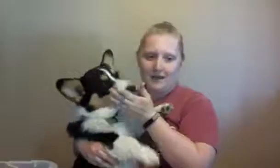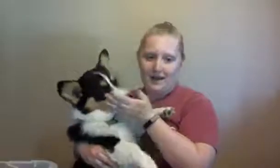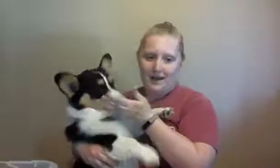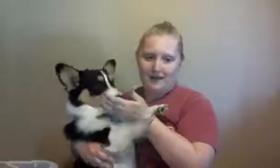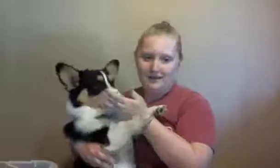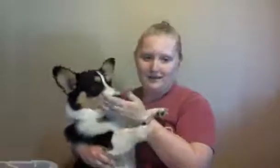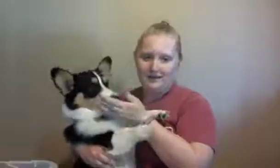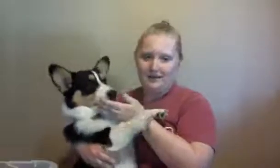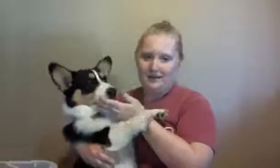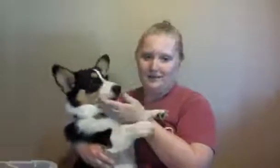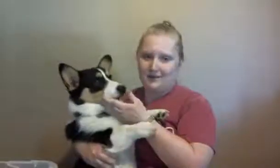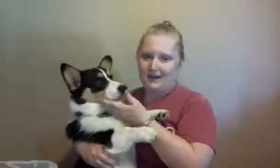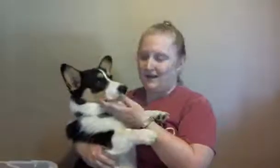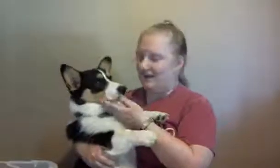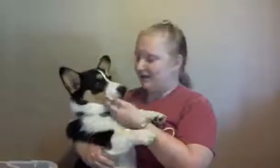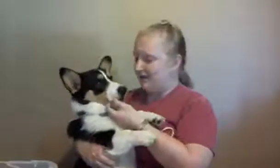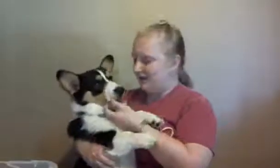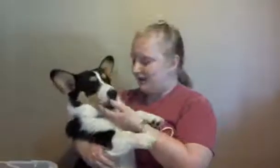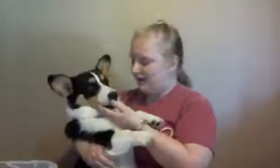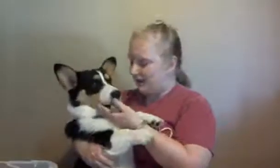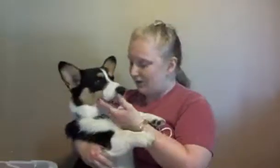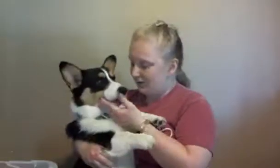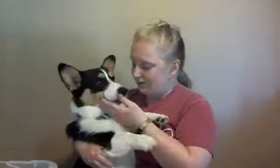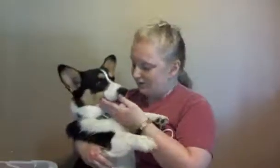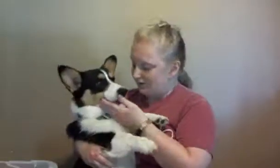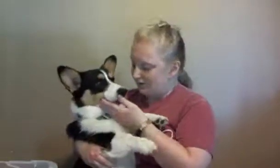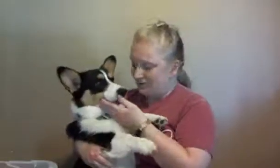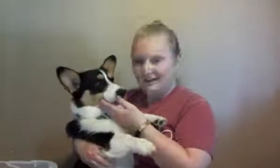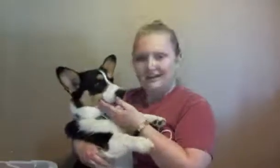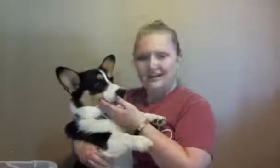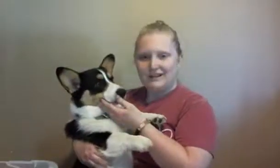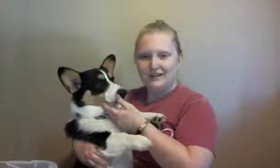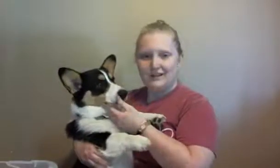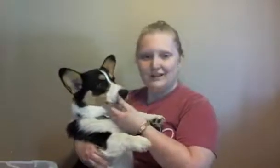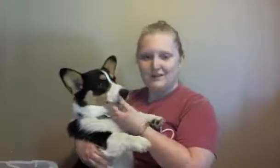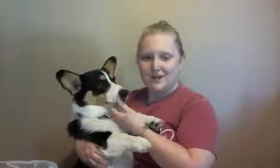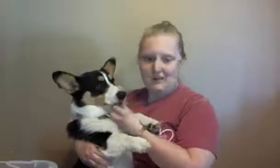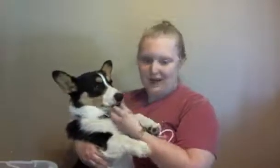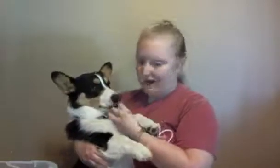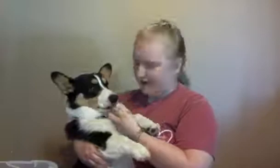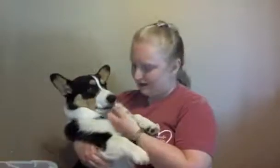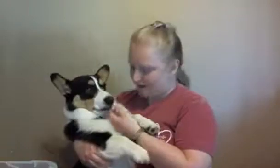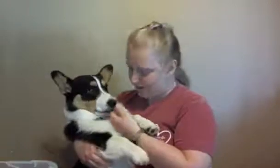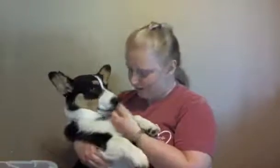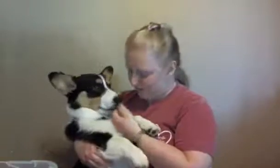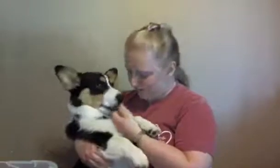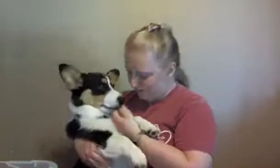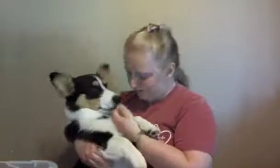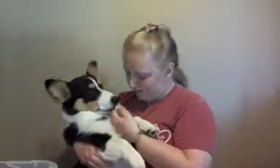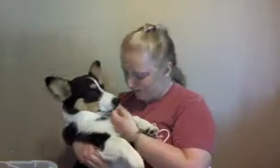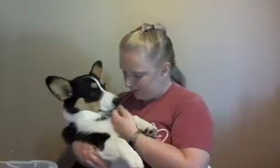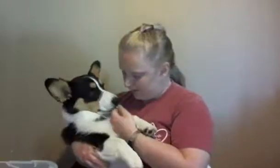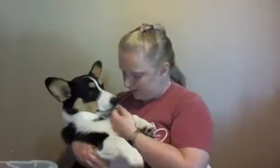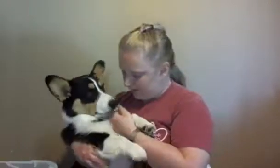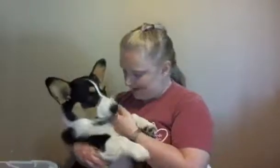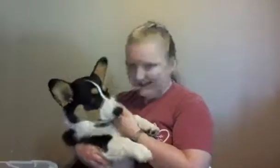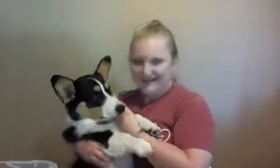pet to come say hello. So this is my pet. His name is Corbin. He's